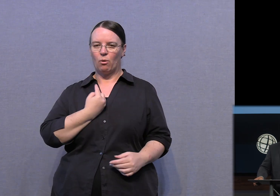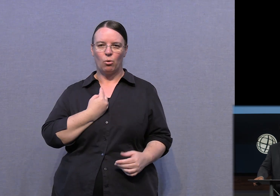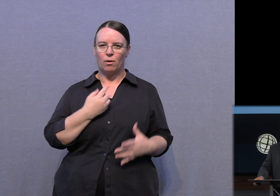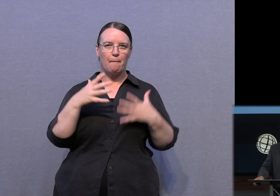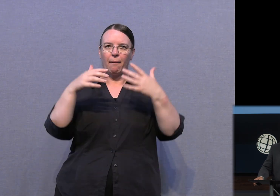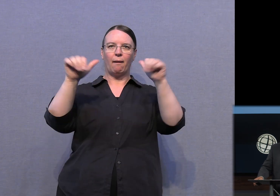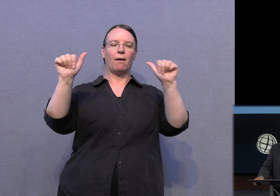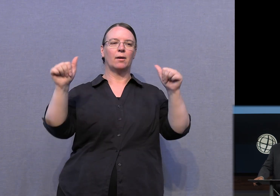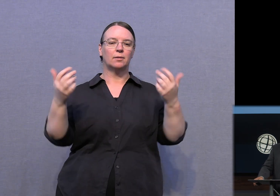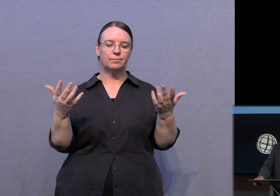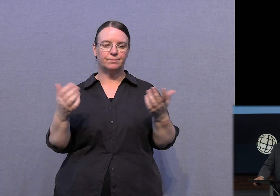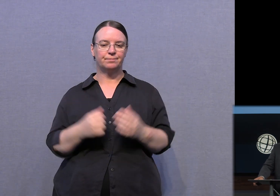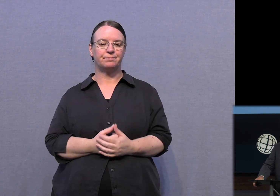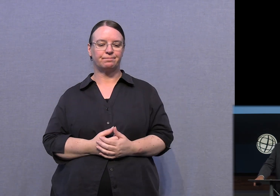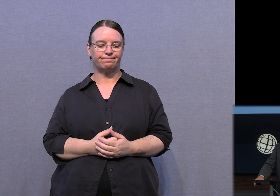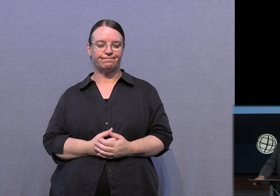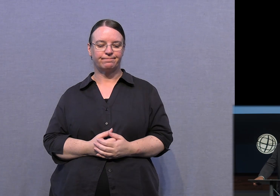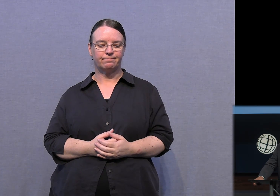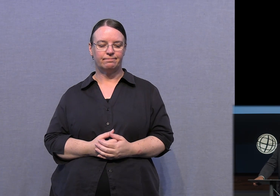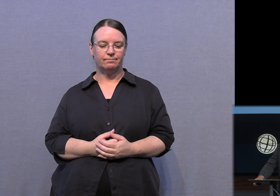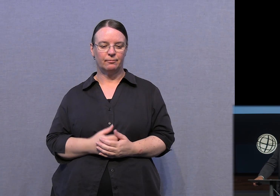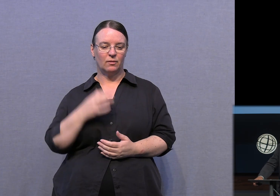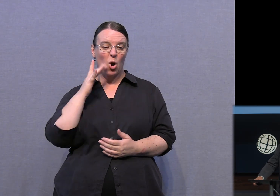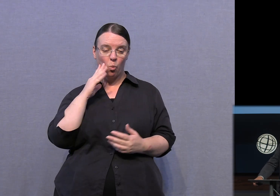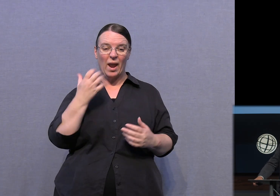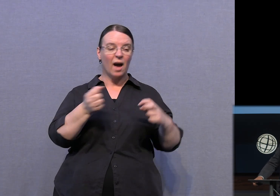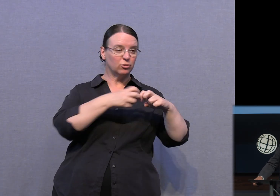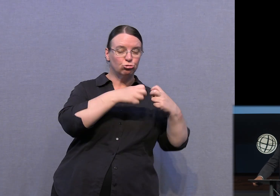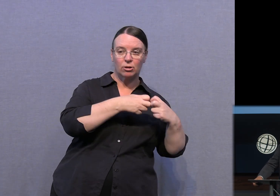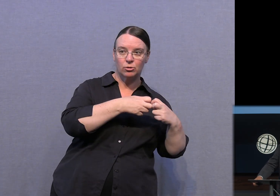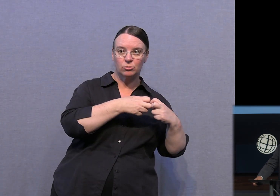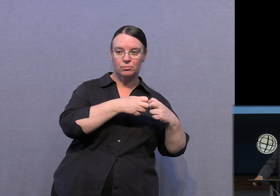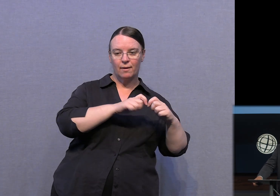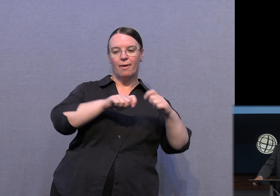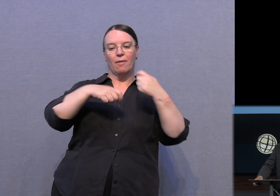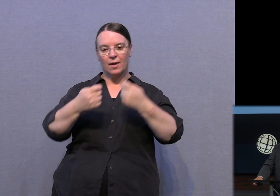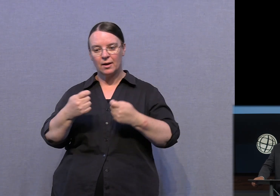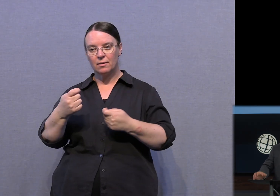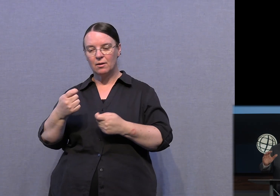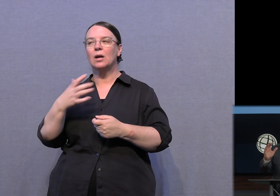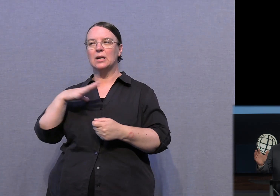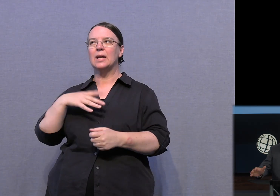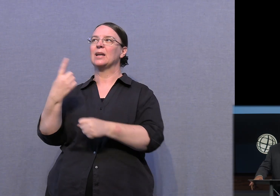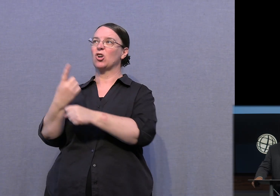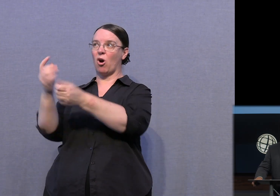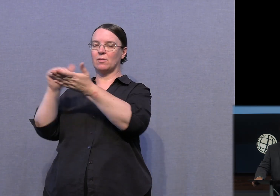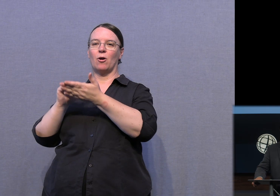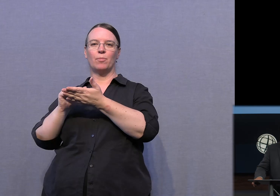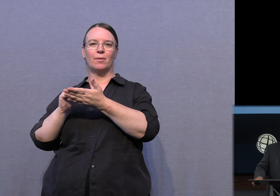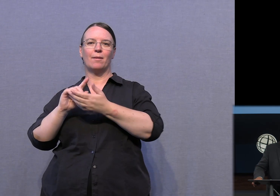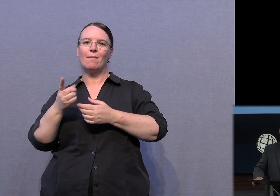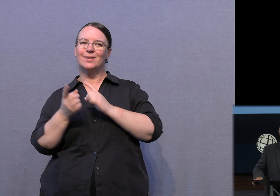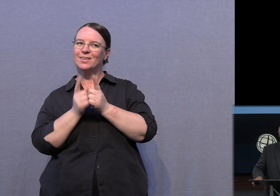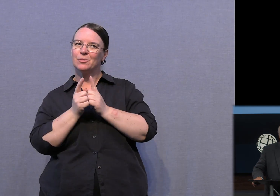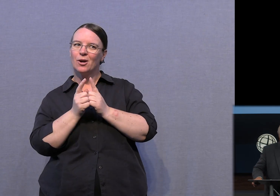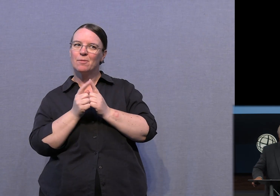or a defeat or a struggle or a trial, that we need God's help. But sometimes we don't realize that after great victory, we still need